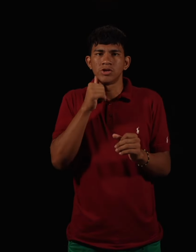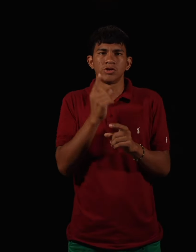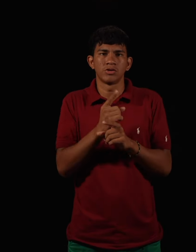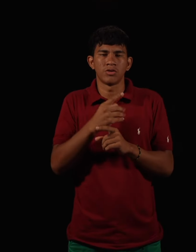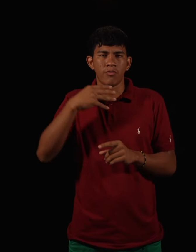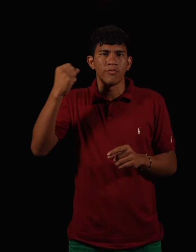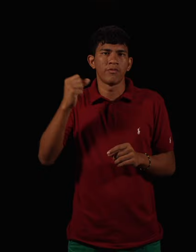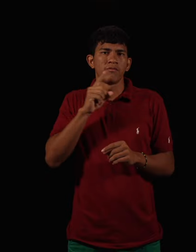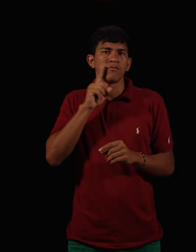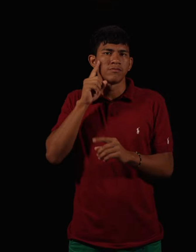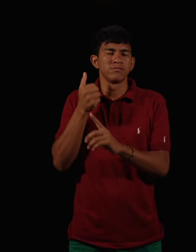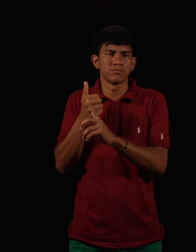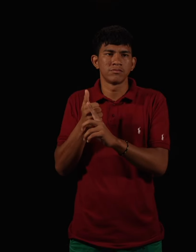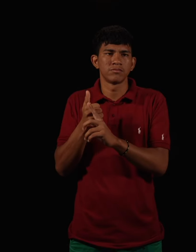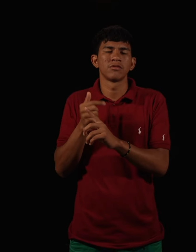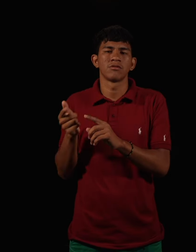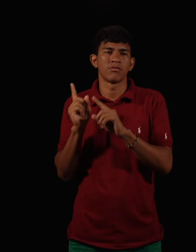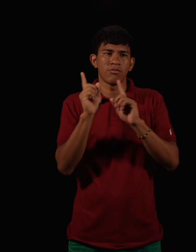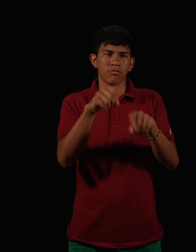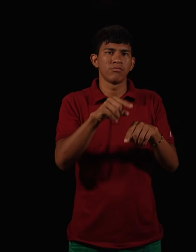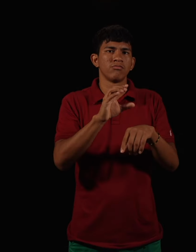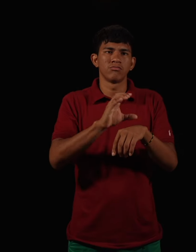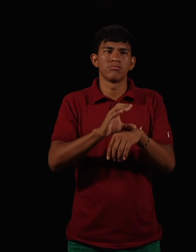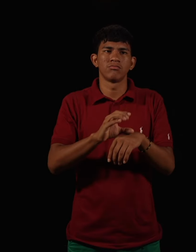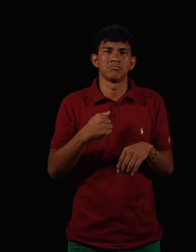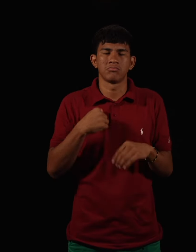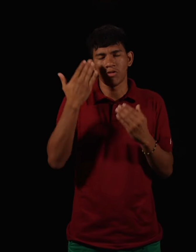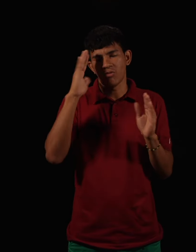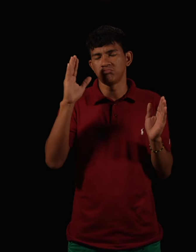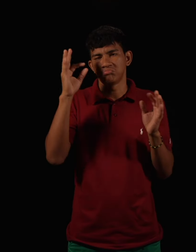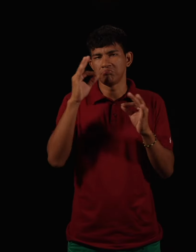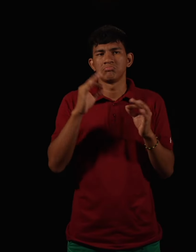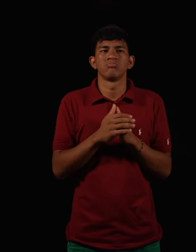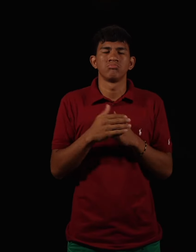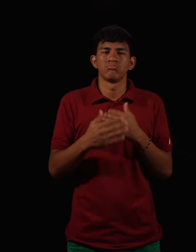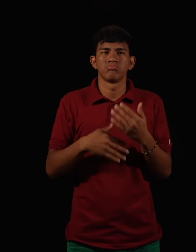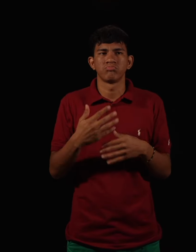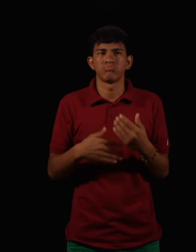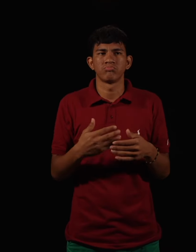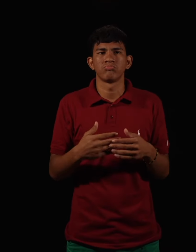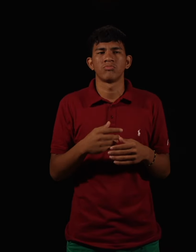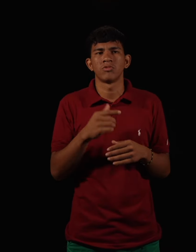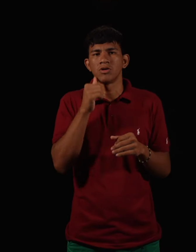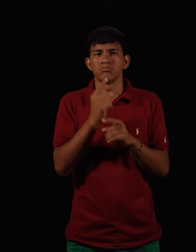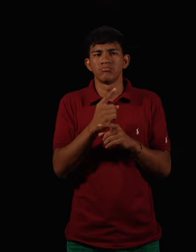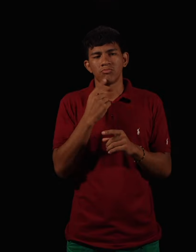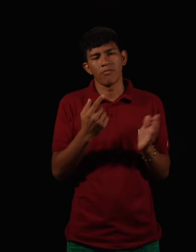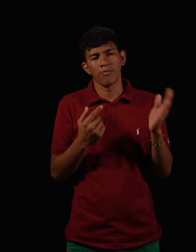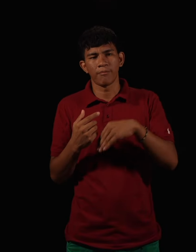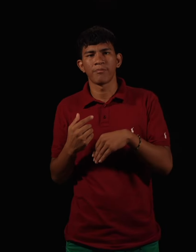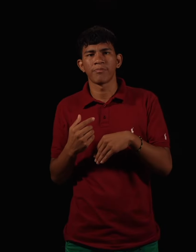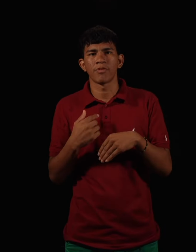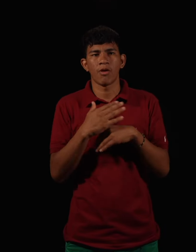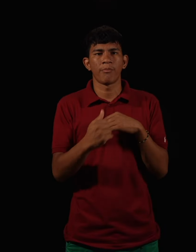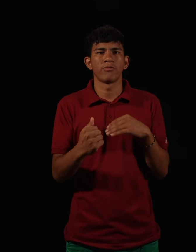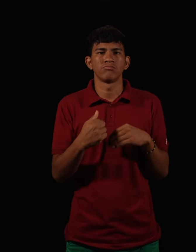Many different deaf went, including my older sister who's deaf. I didn't know about it at time when I was young. But